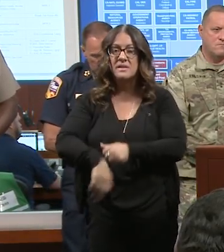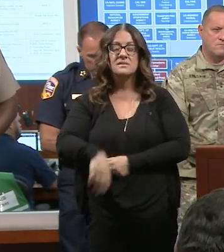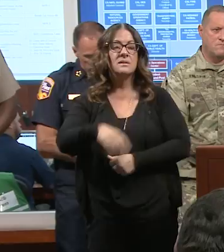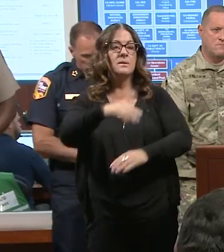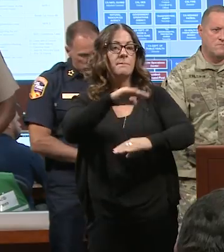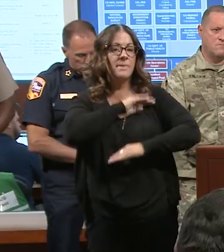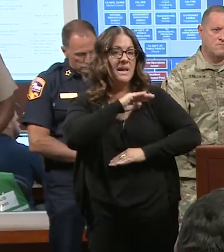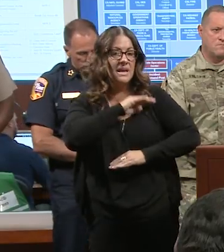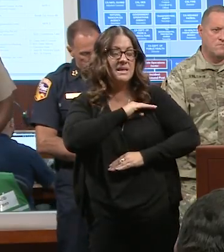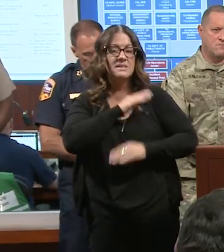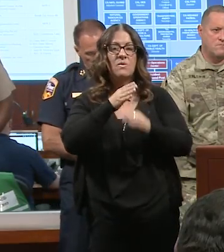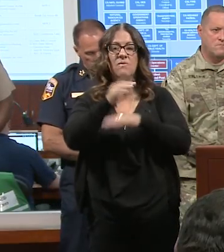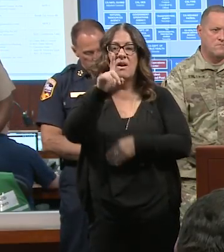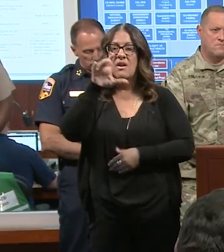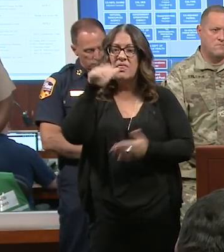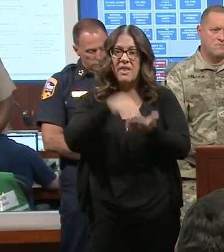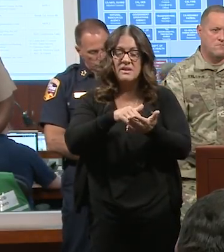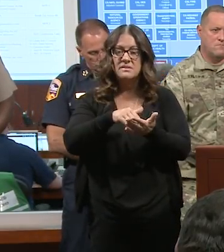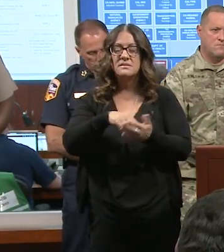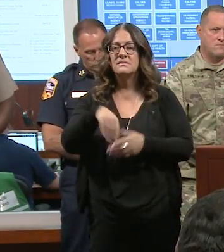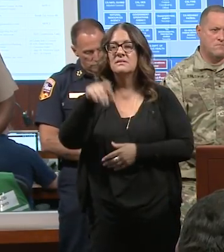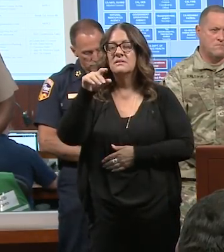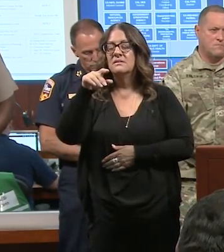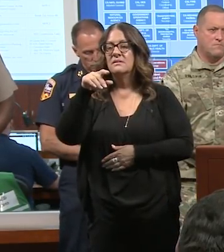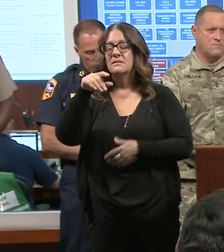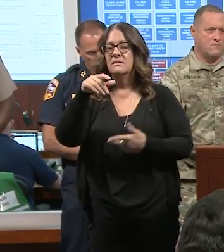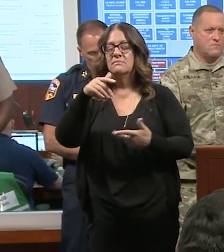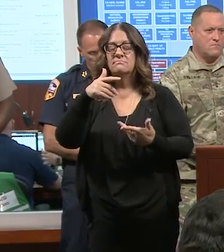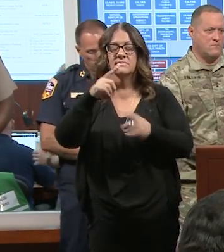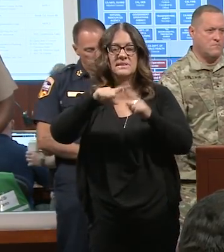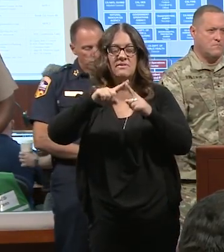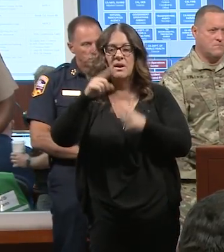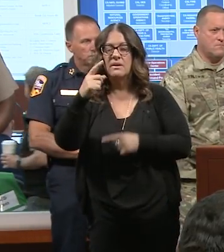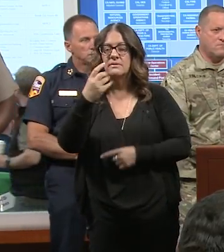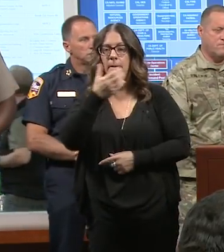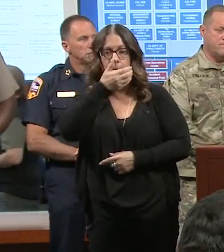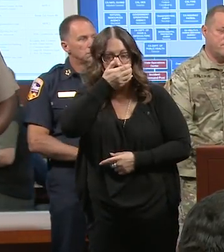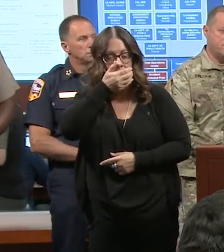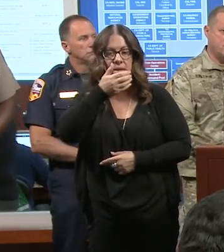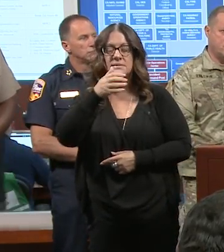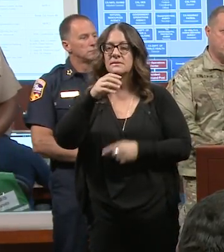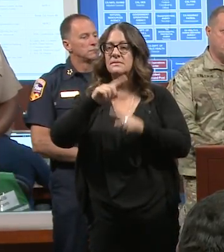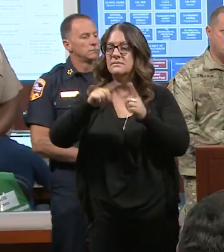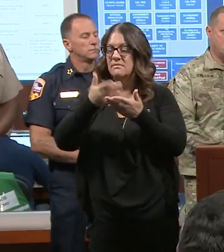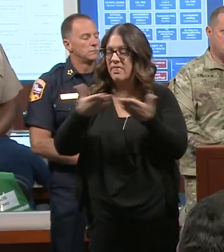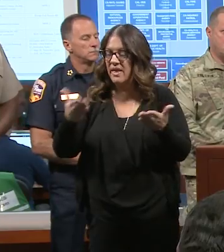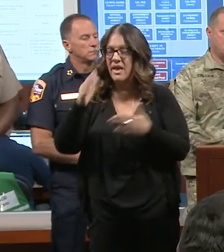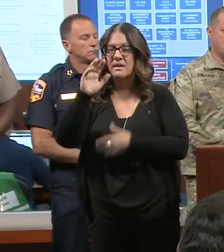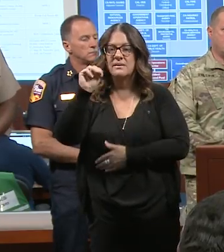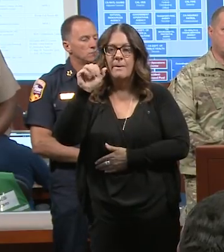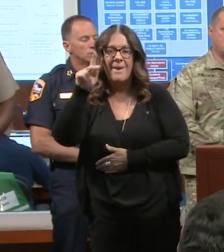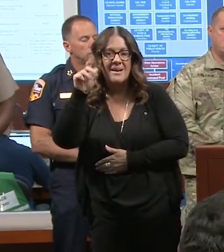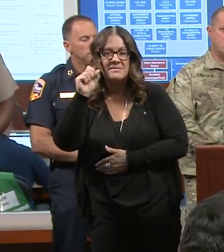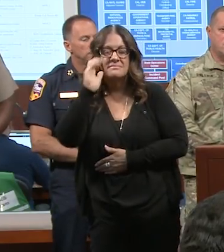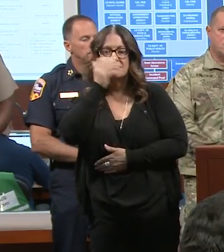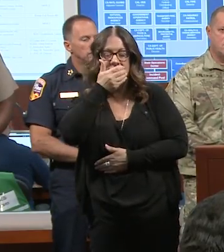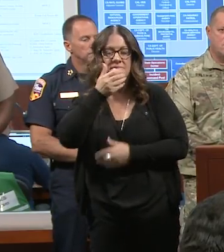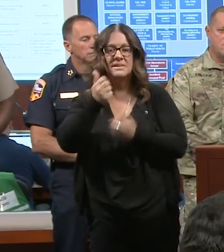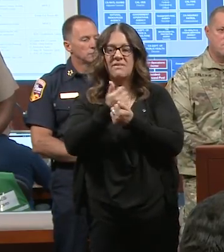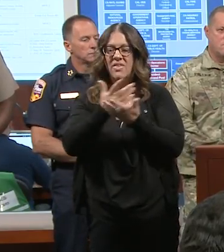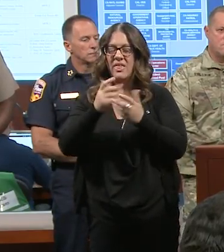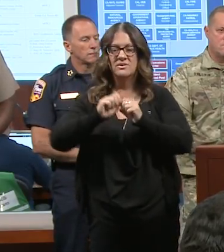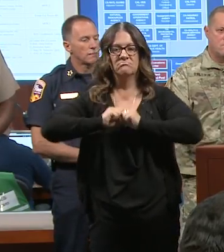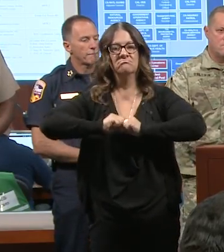100,000 N95 masks. These are being commodities that are being distributed to points of distribution to